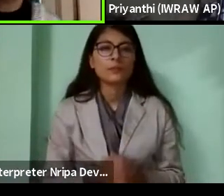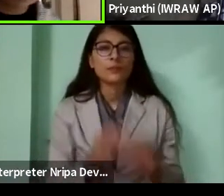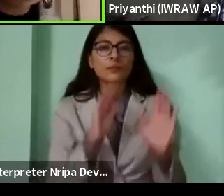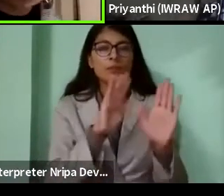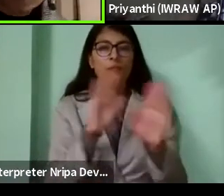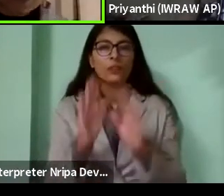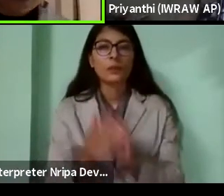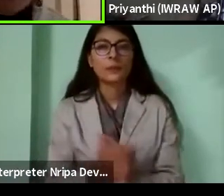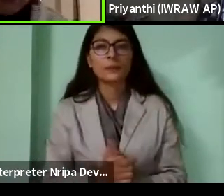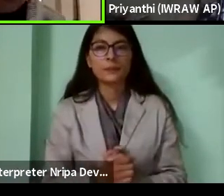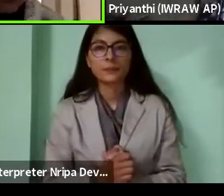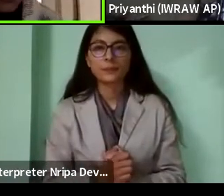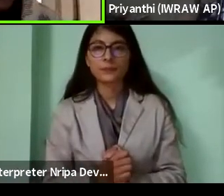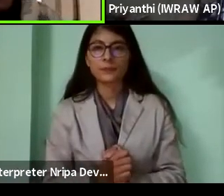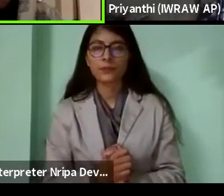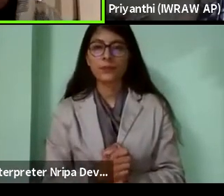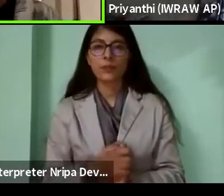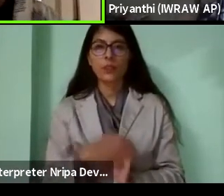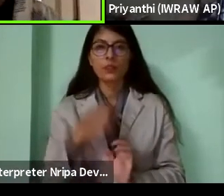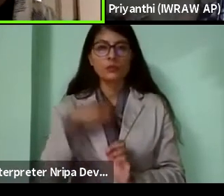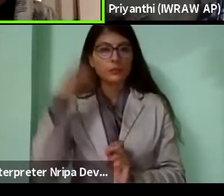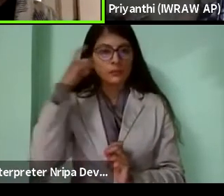And I'm going to start with maybe